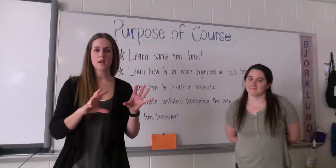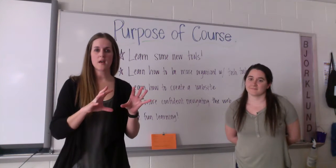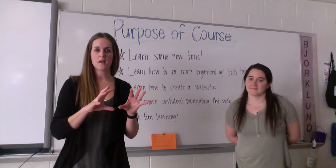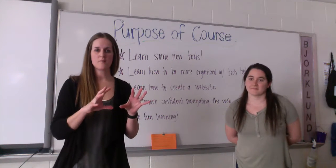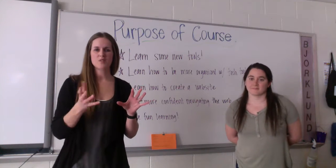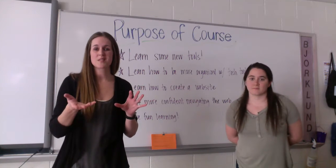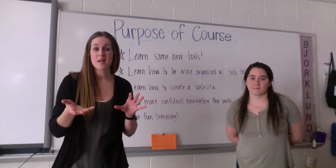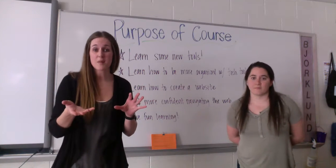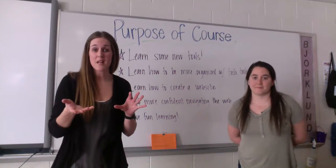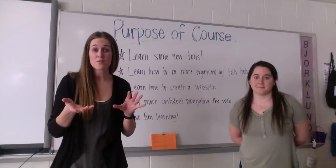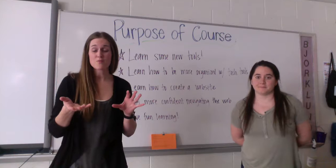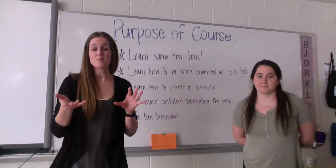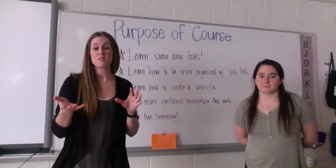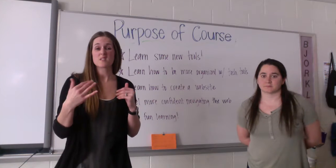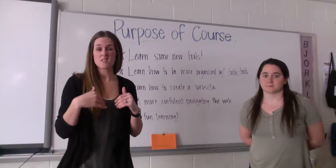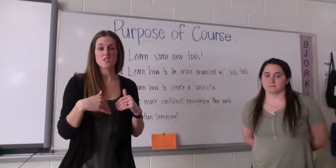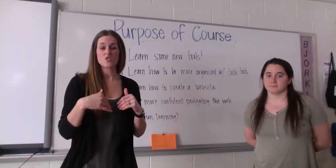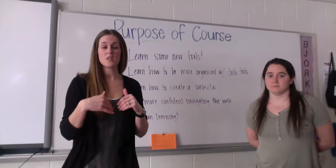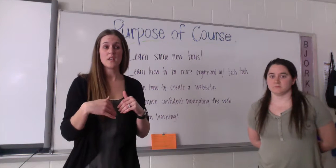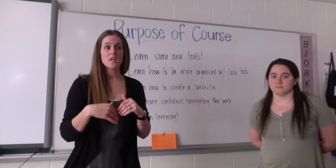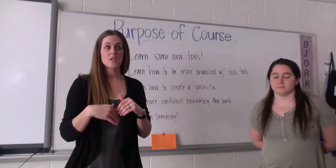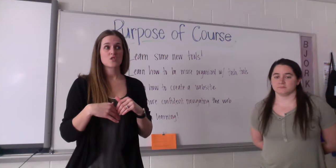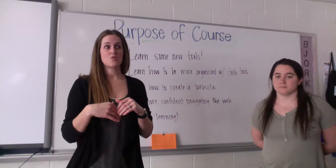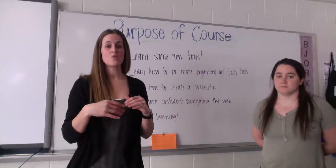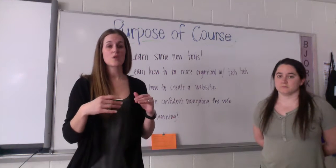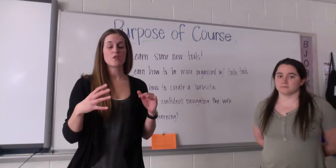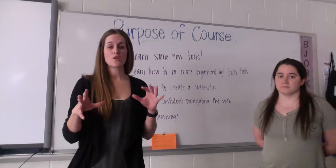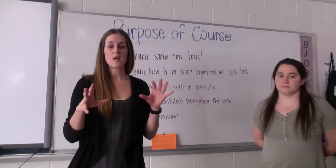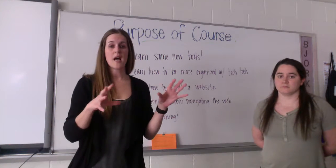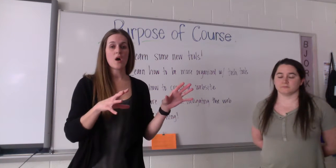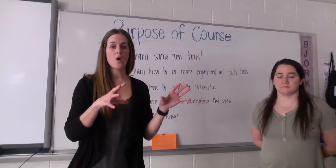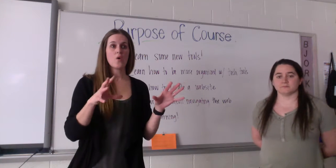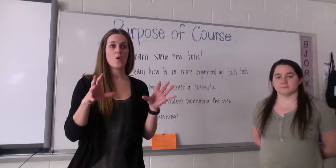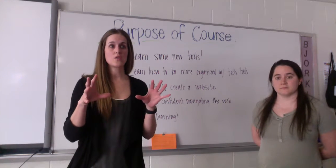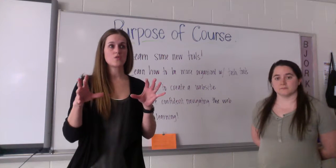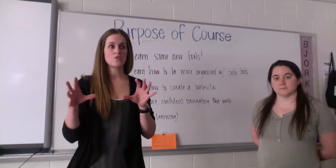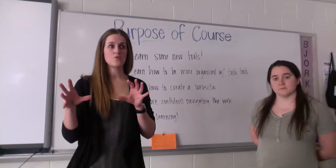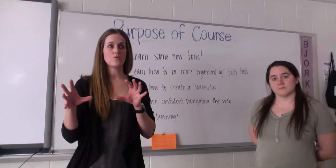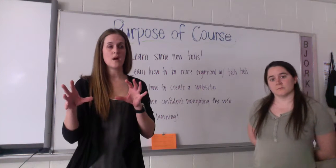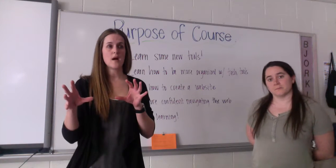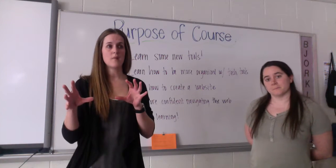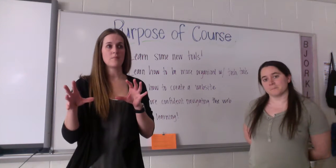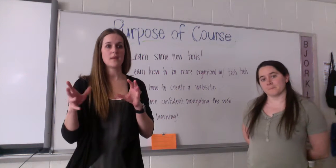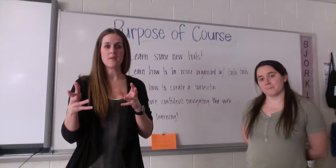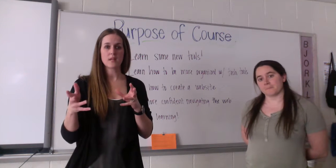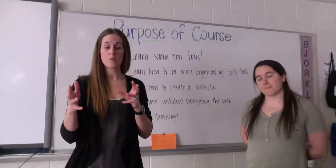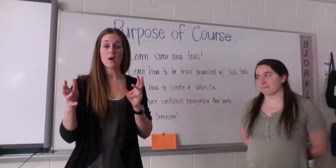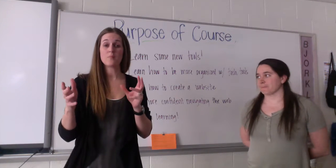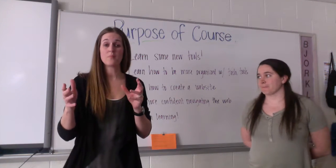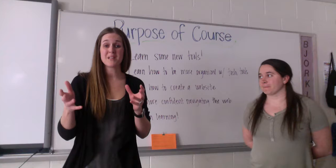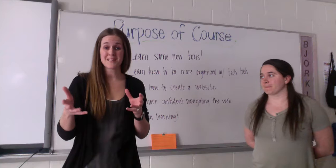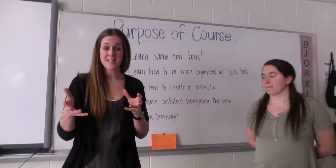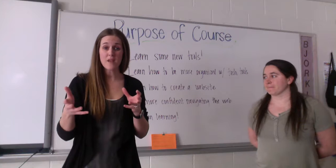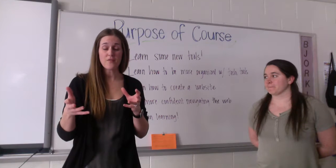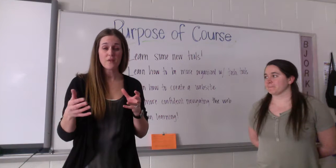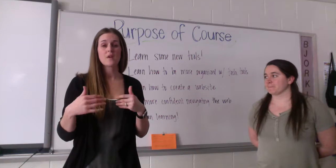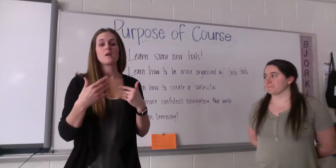to, those escape classrooms, but this is digitally. So you are going to learn how to navigate the web being safe